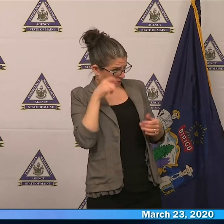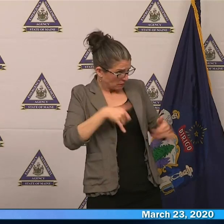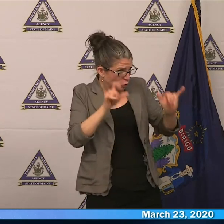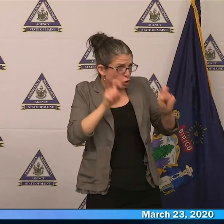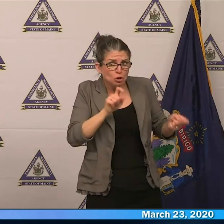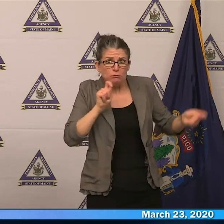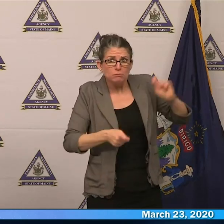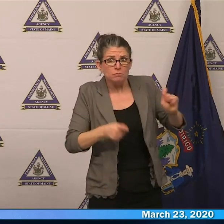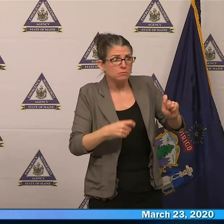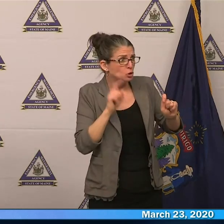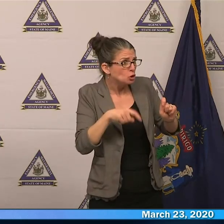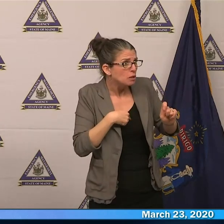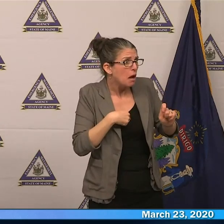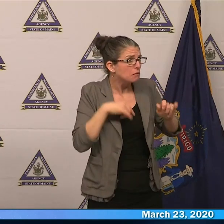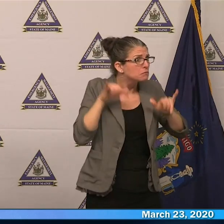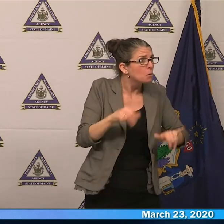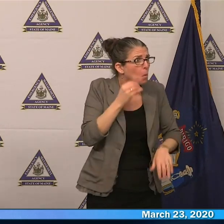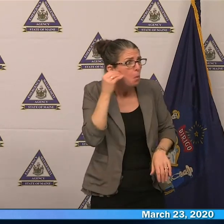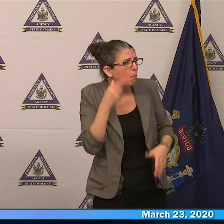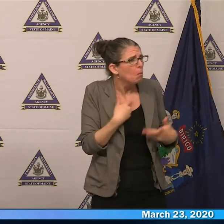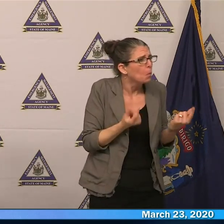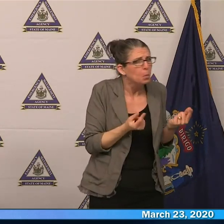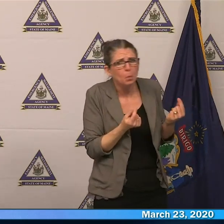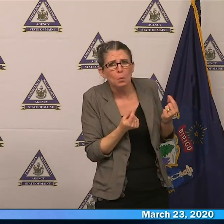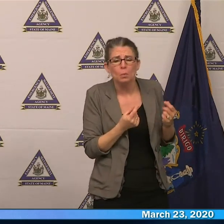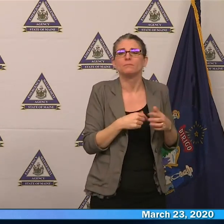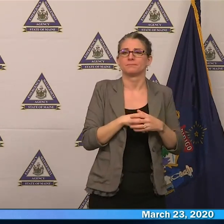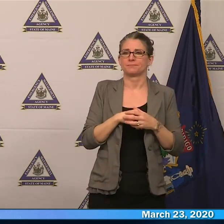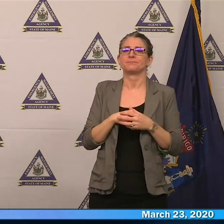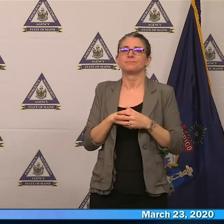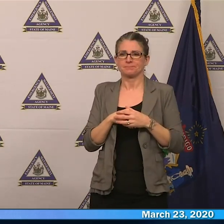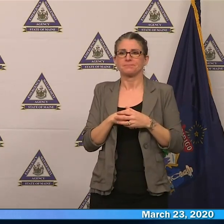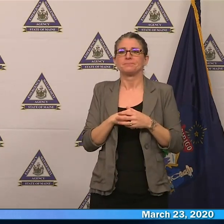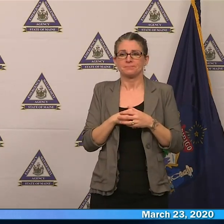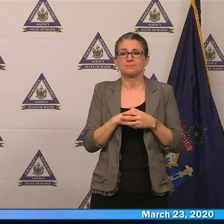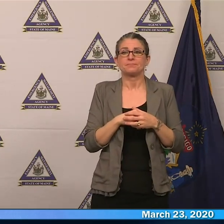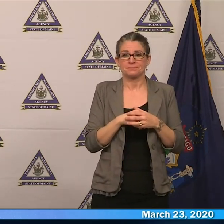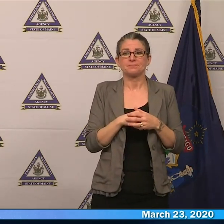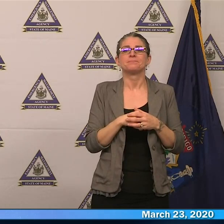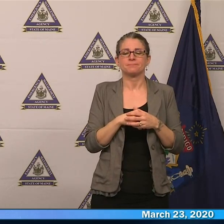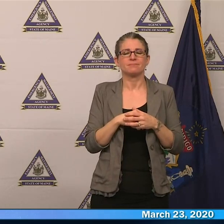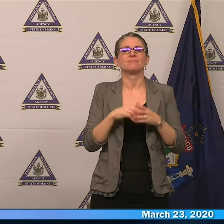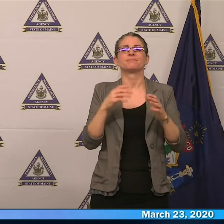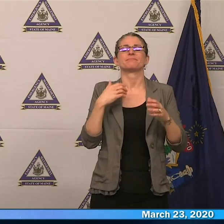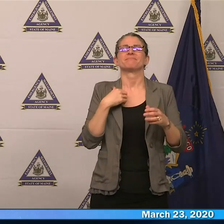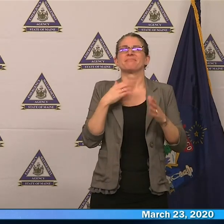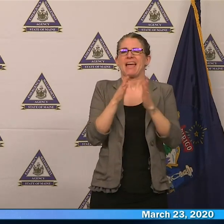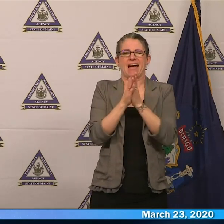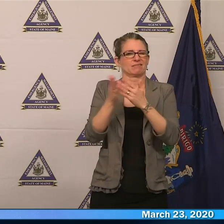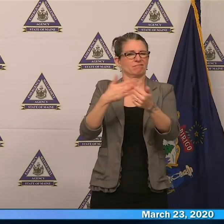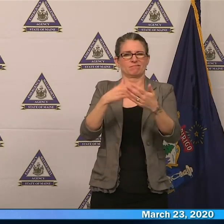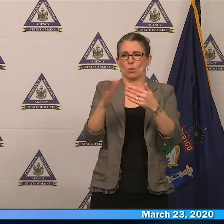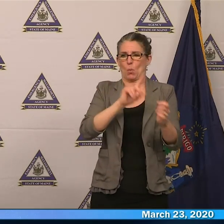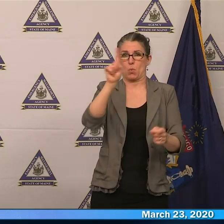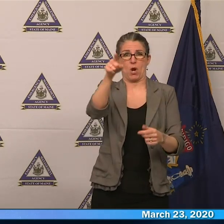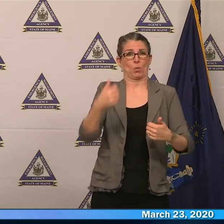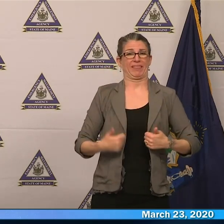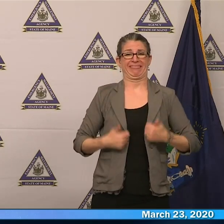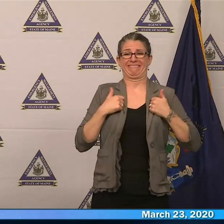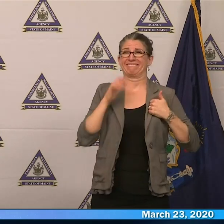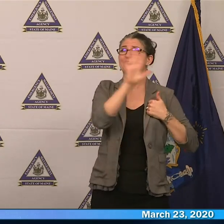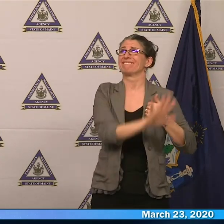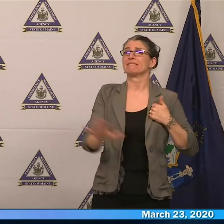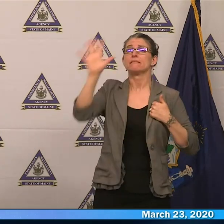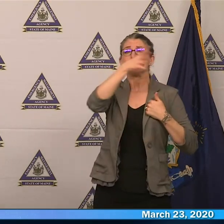ask everyone to live your life as if COVID-19 is already in your community.